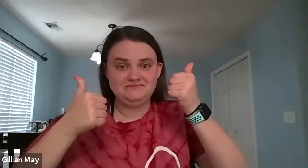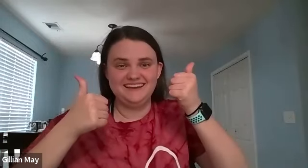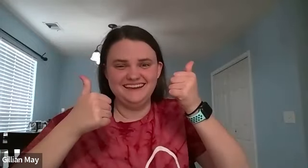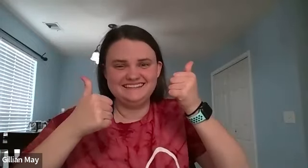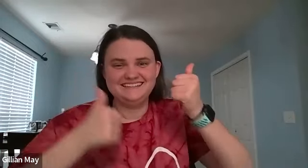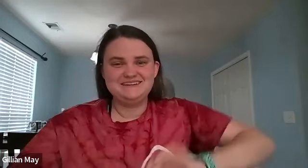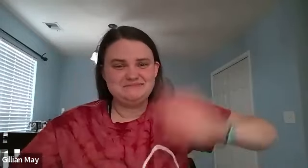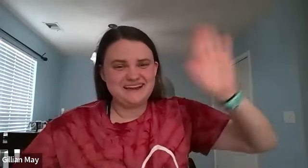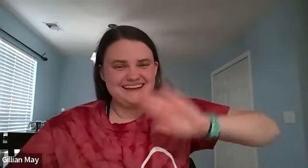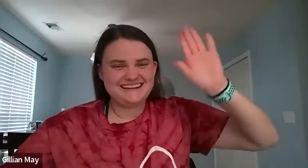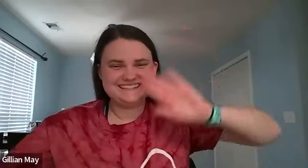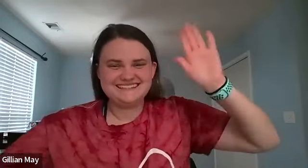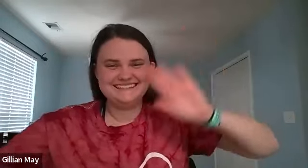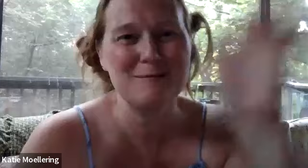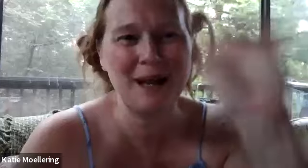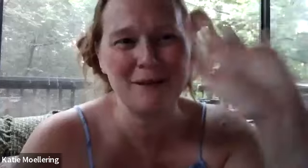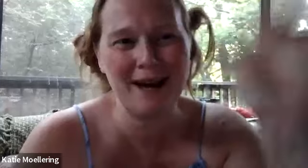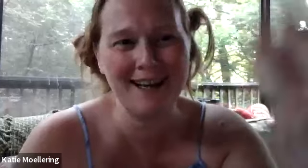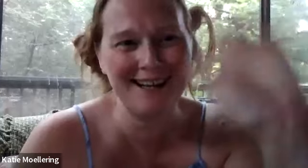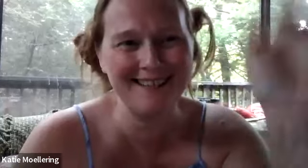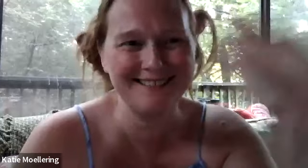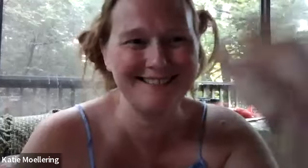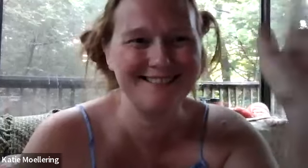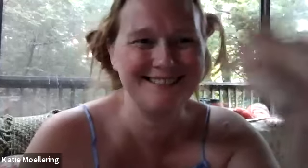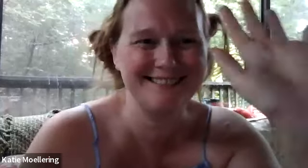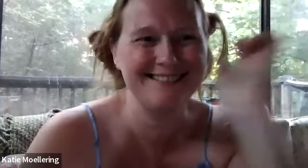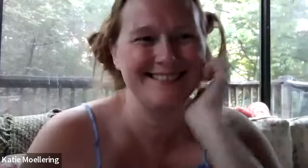yep. Bye, guys. Yay. Bye, everybody. Bye.